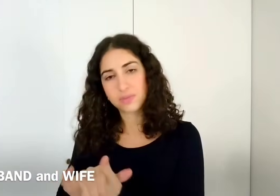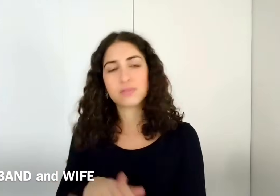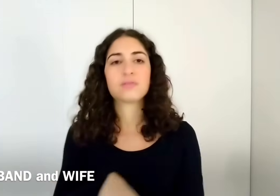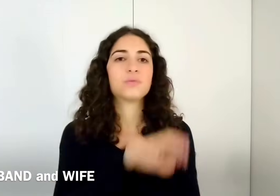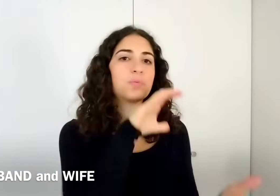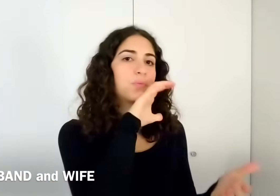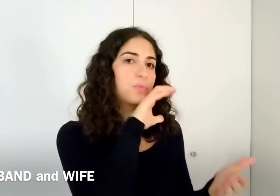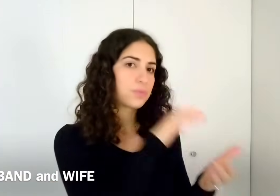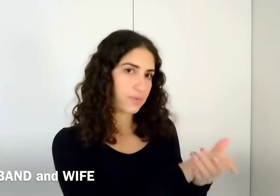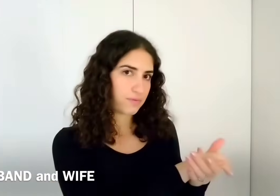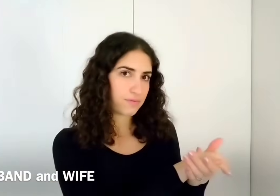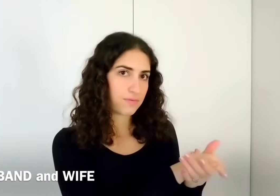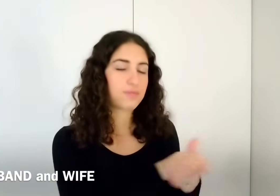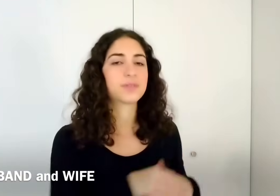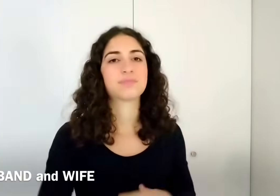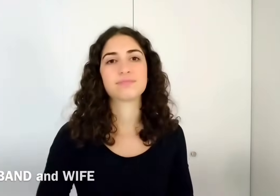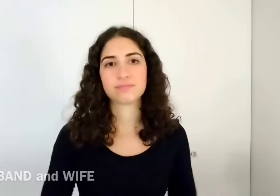Husband, wife.